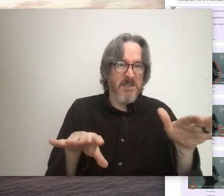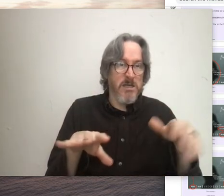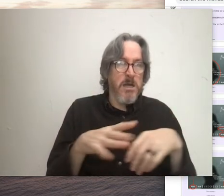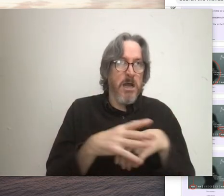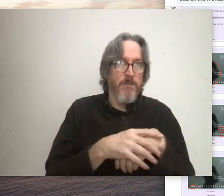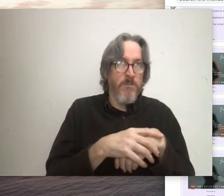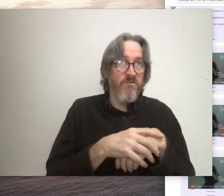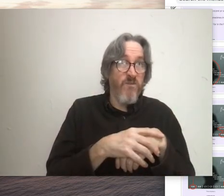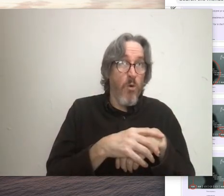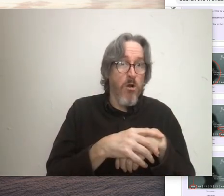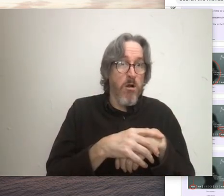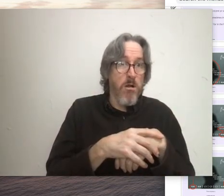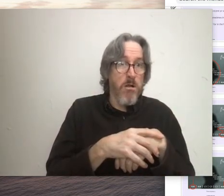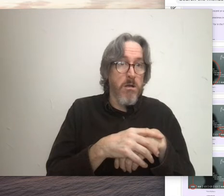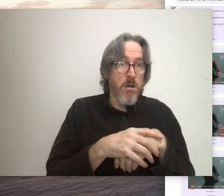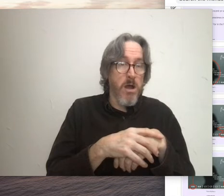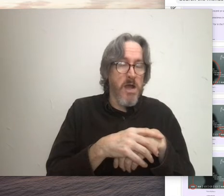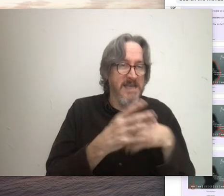easiest.